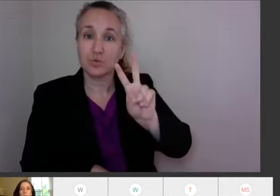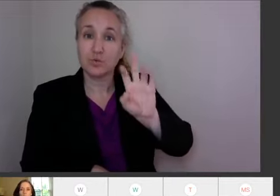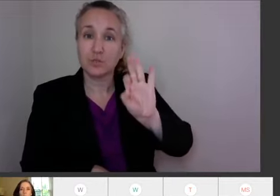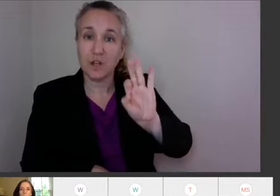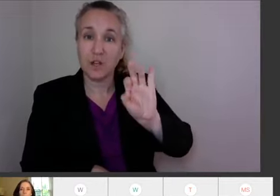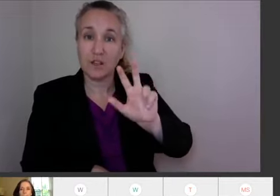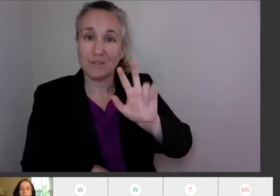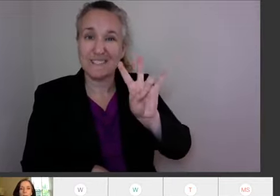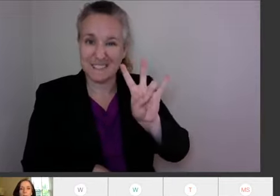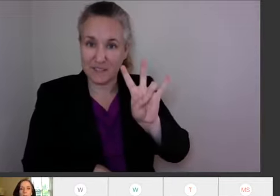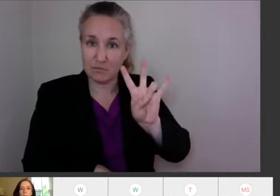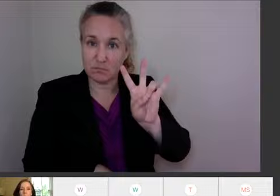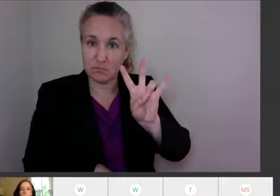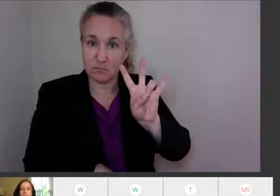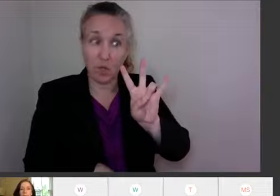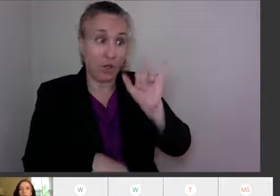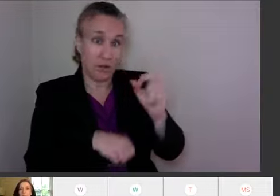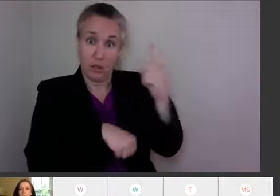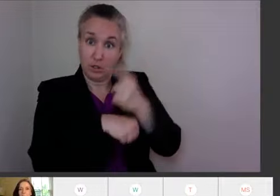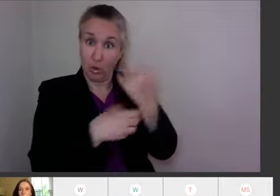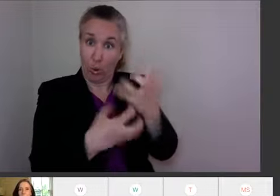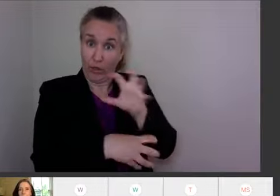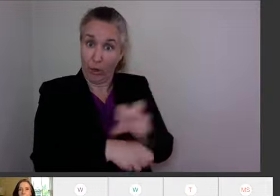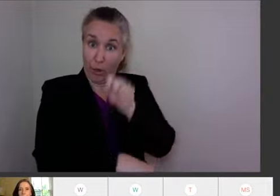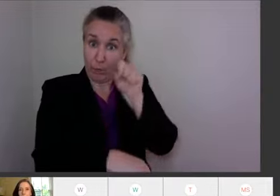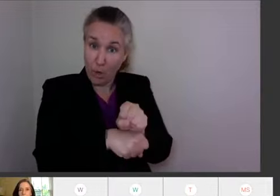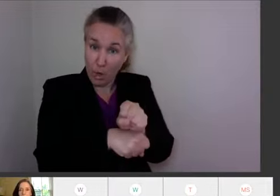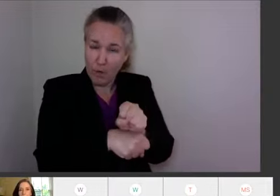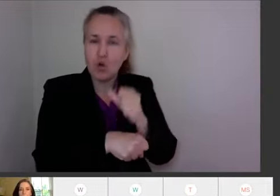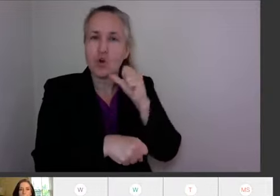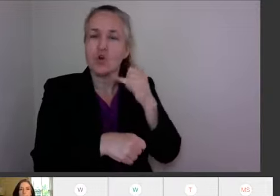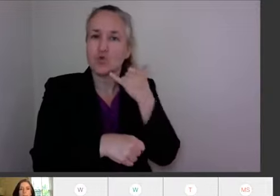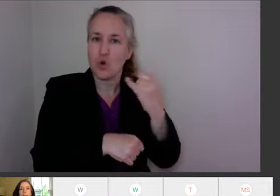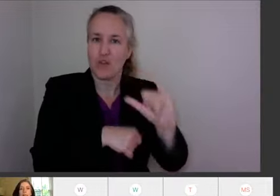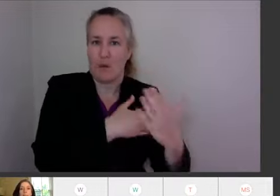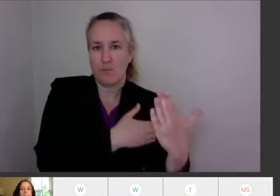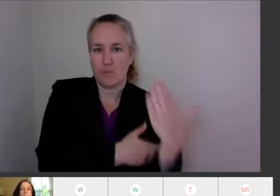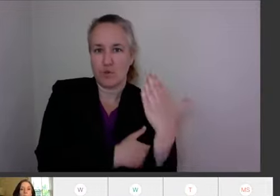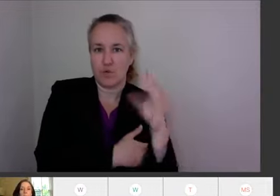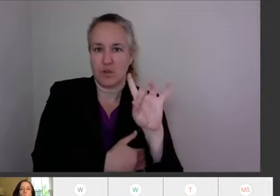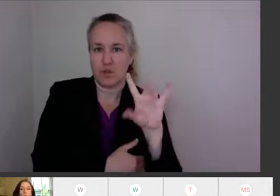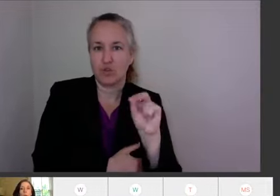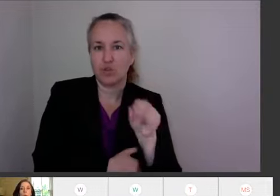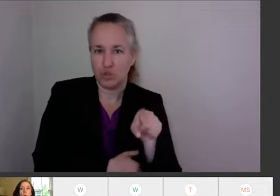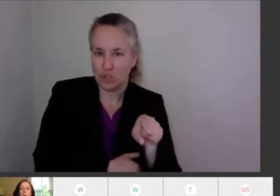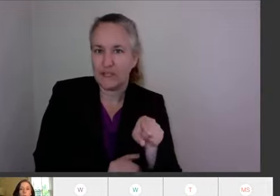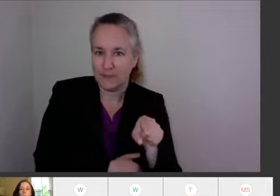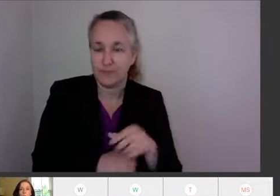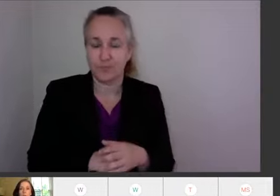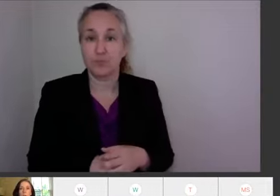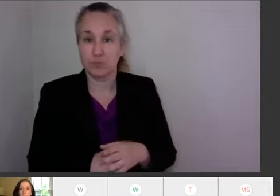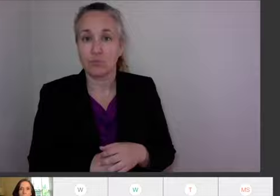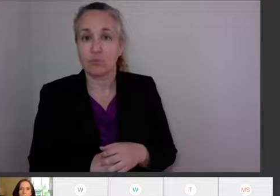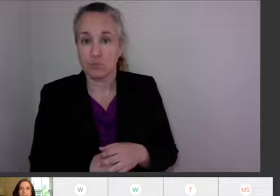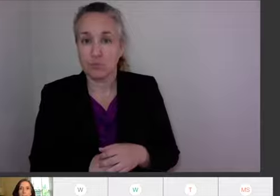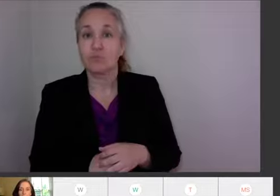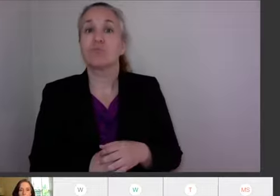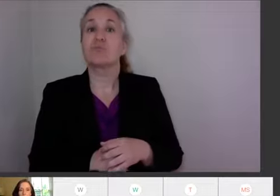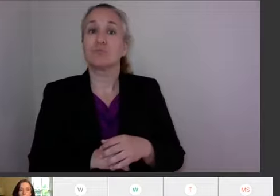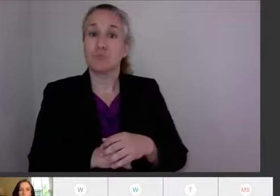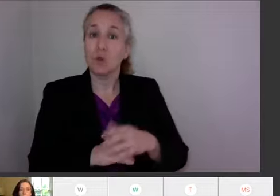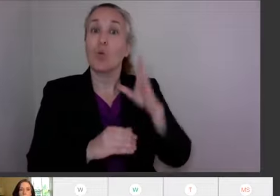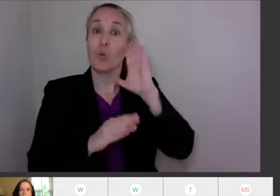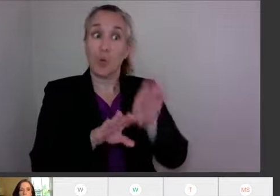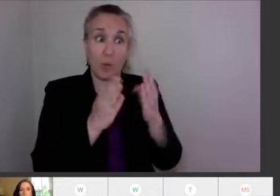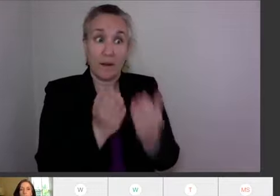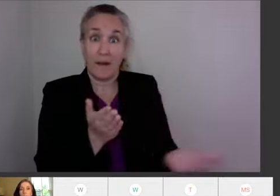610-970-2937, starting at 8:30 in the morning of the day that you'd like to be tested. This site will reopen on July the